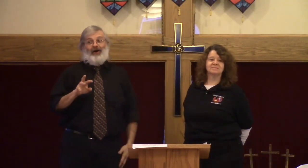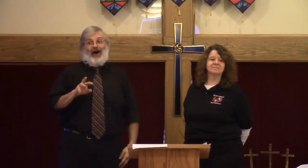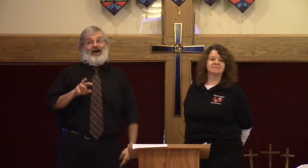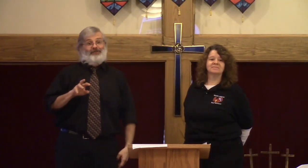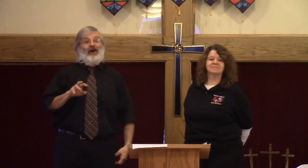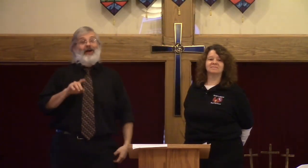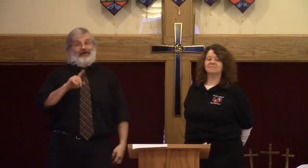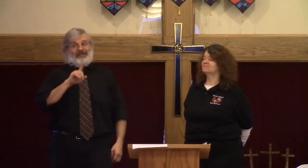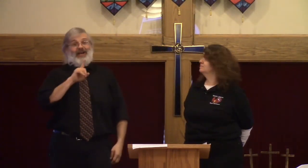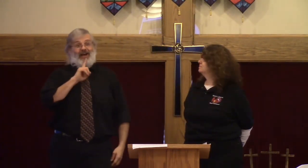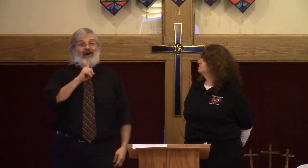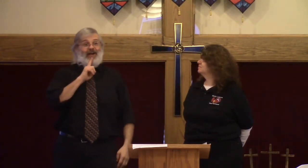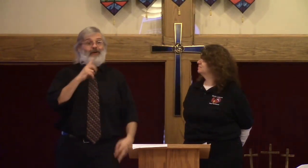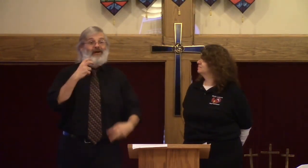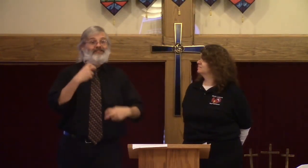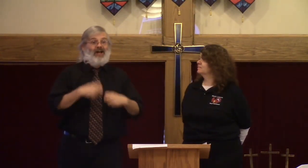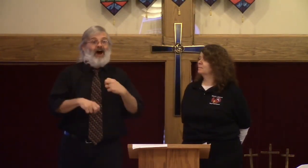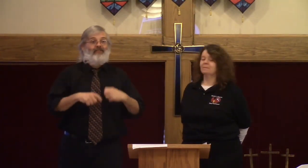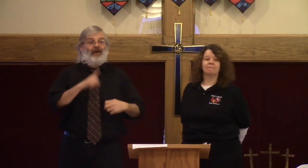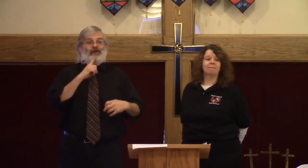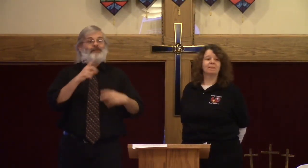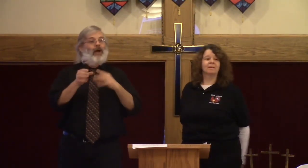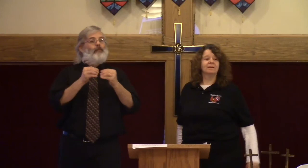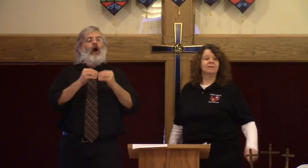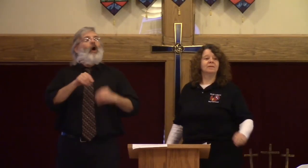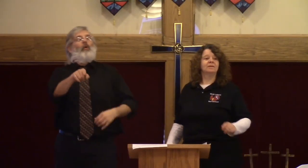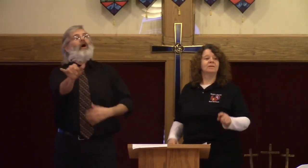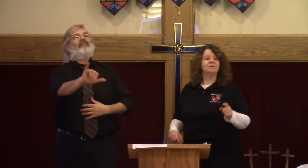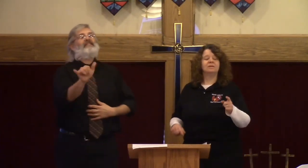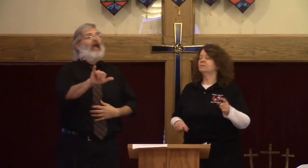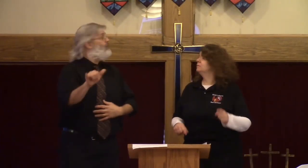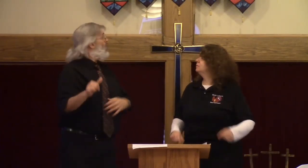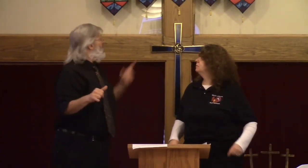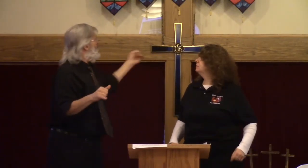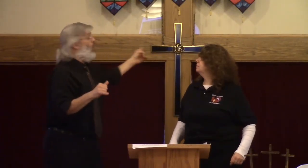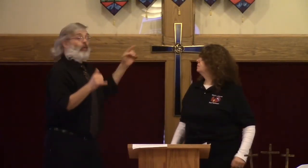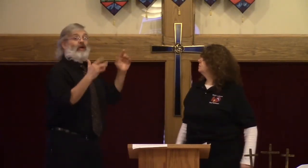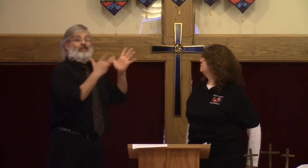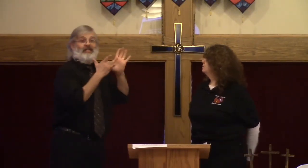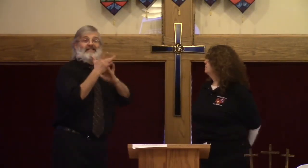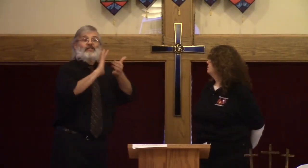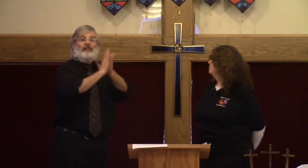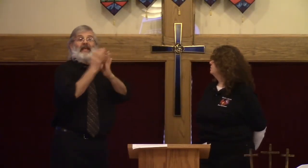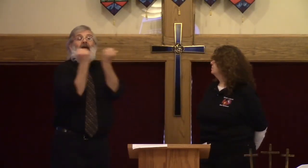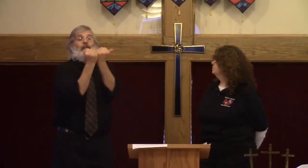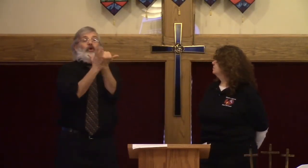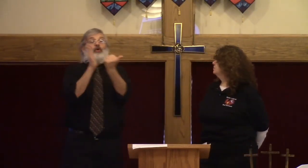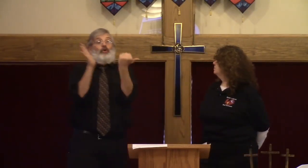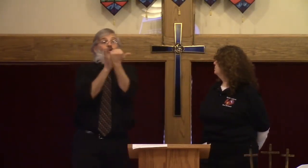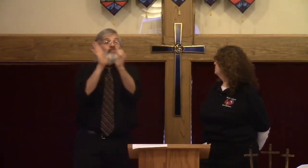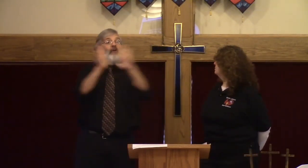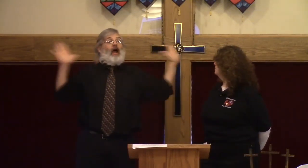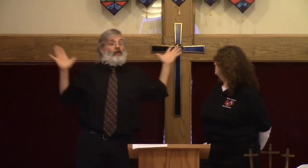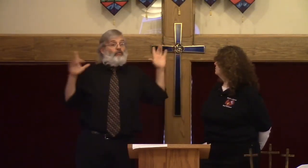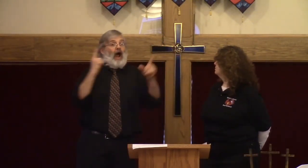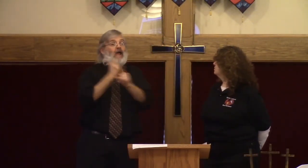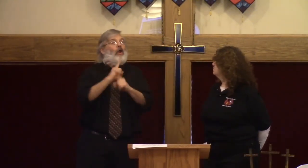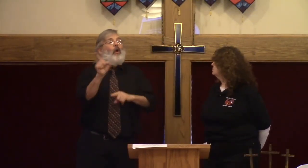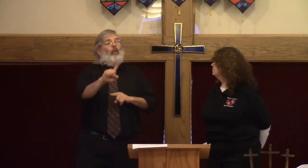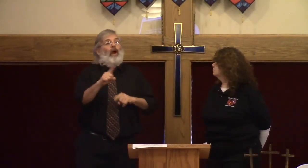Wow! So it was tough. Explain more. Well, the same. When Jesus became crucified, right? Where